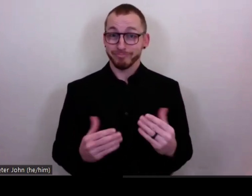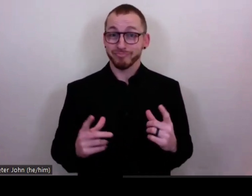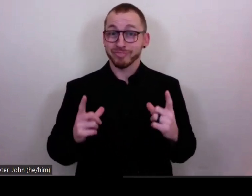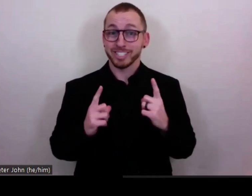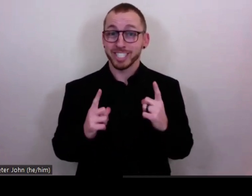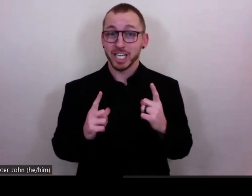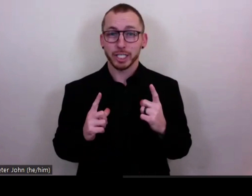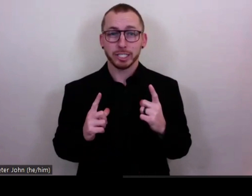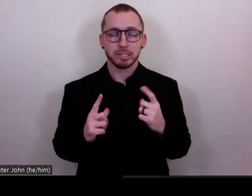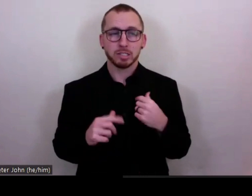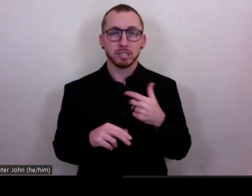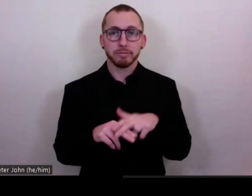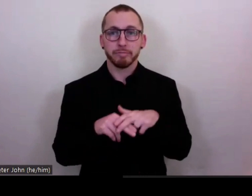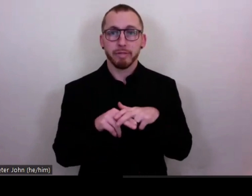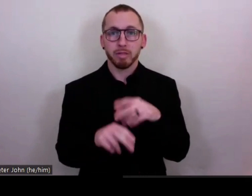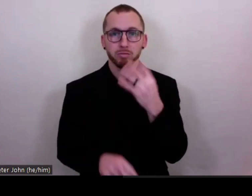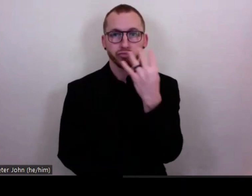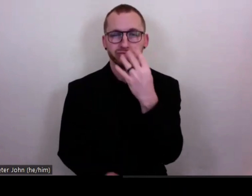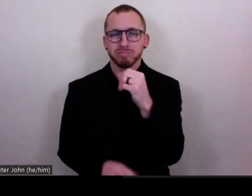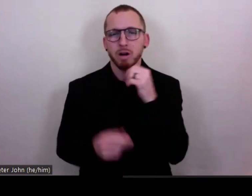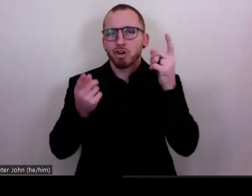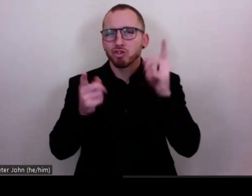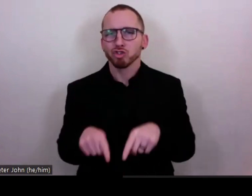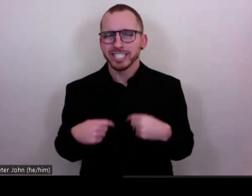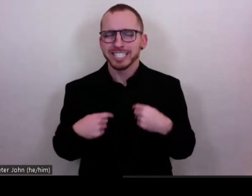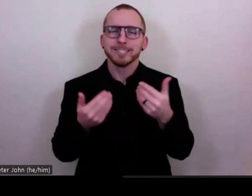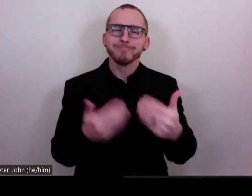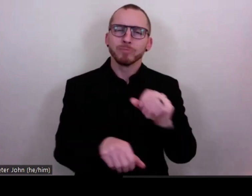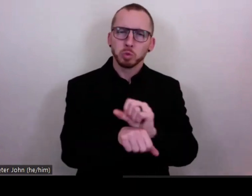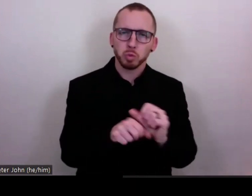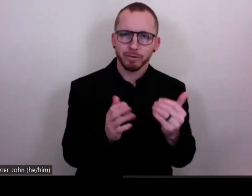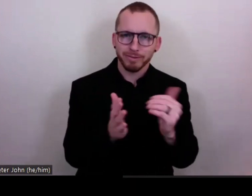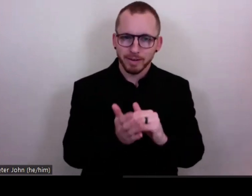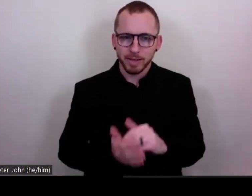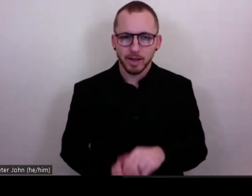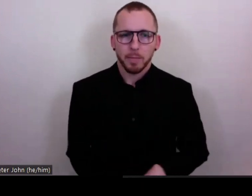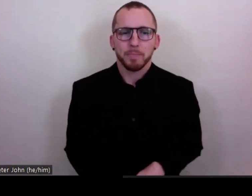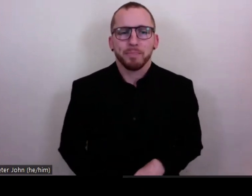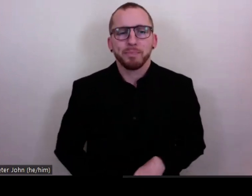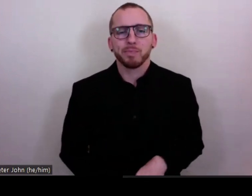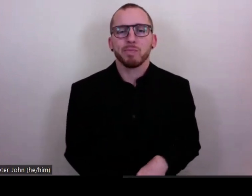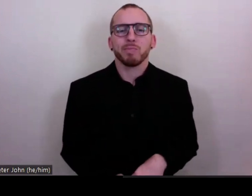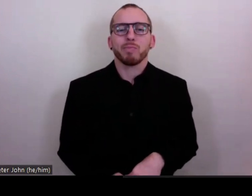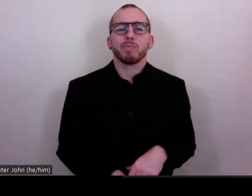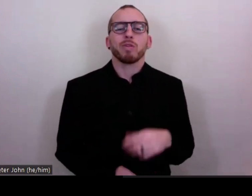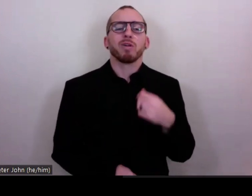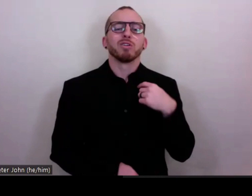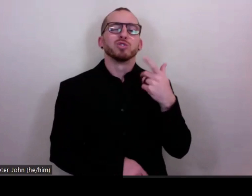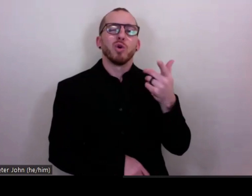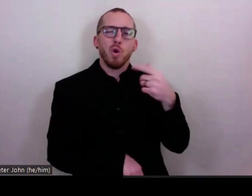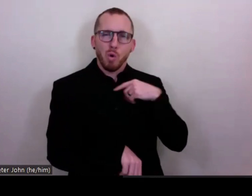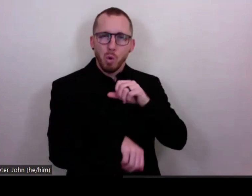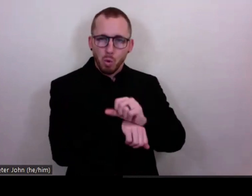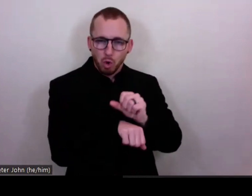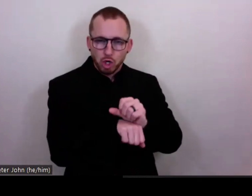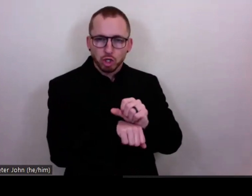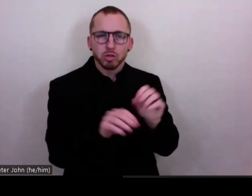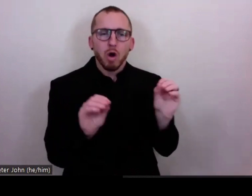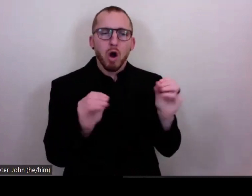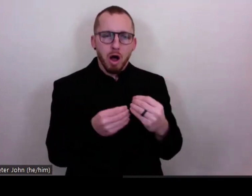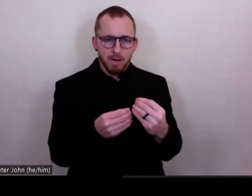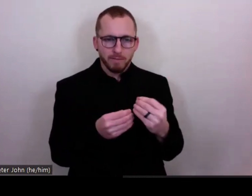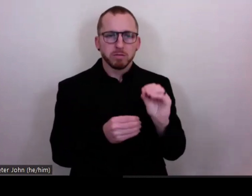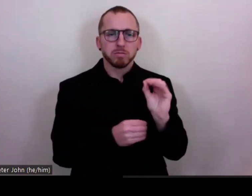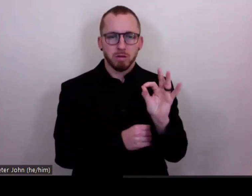when I was with the Office of Healthcare Quality, which is the regulatory agency that governs nursing homes